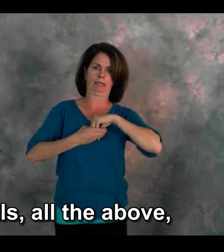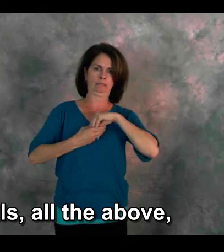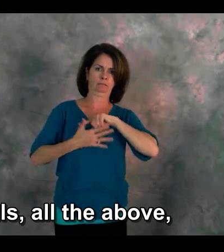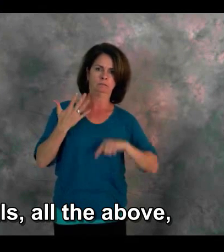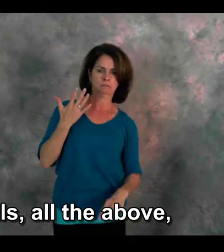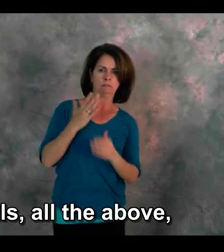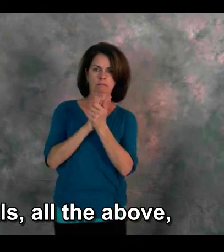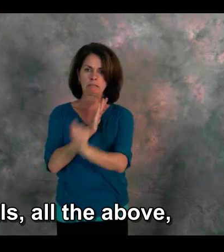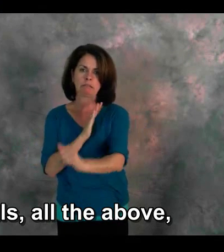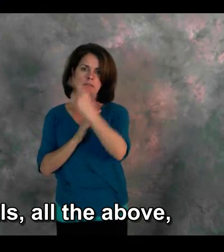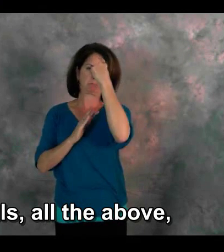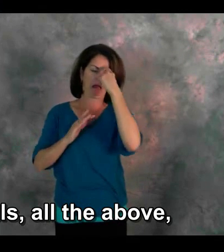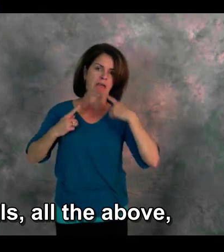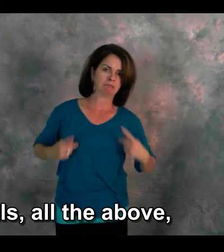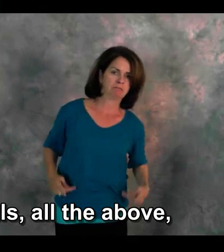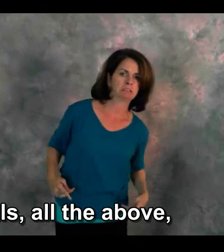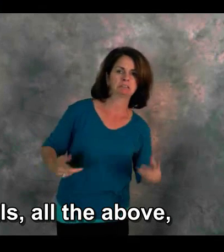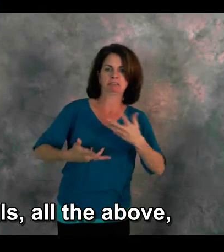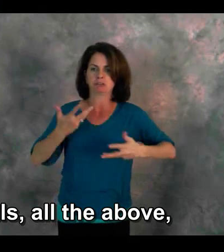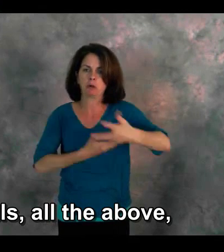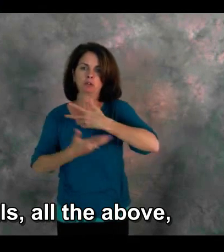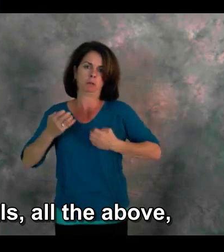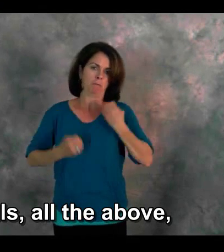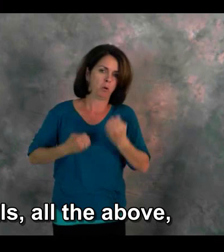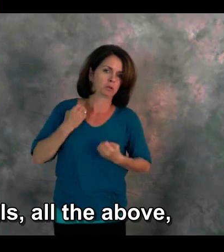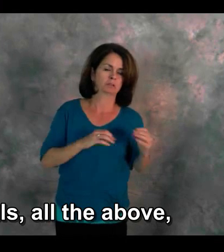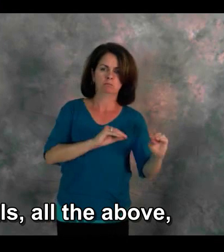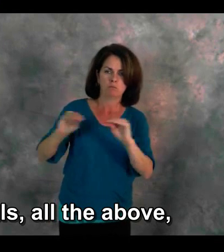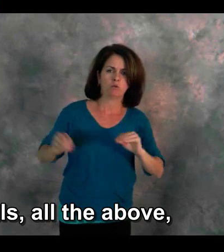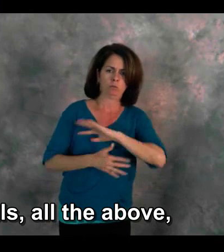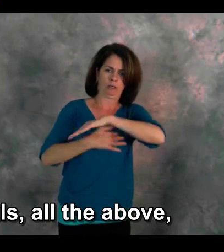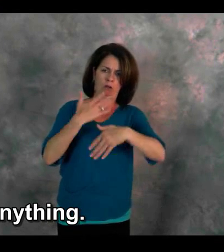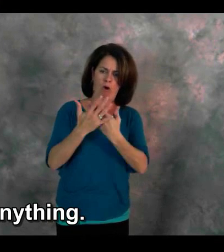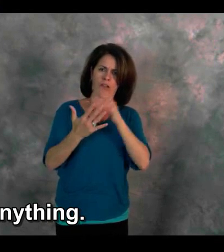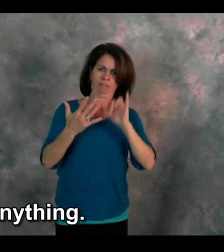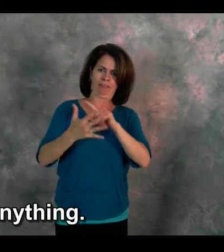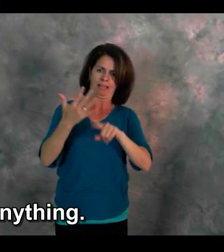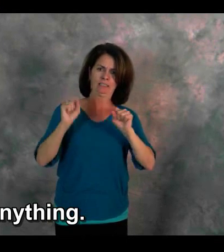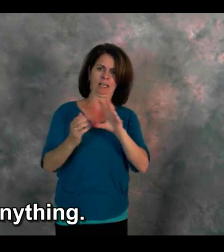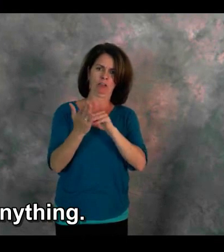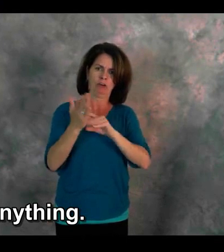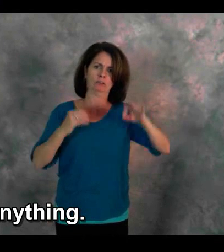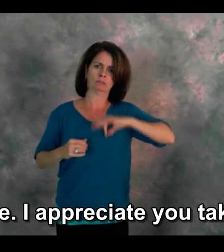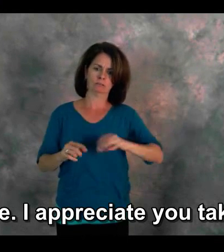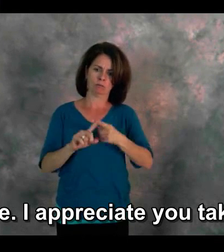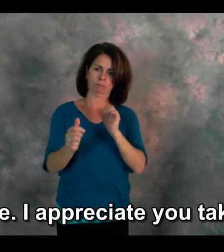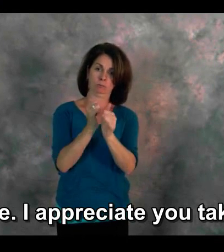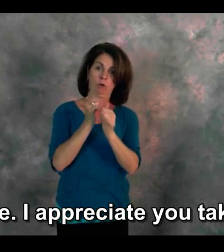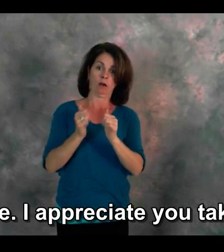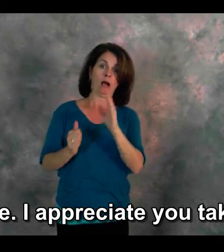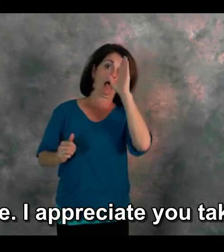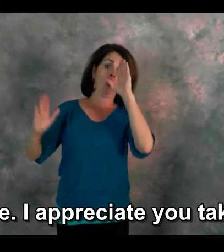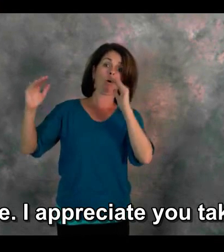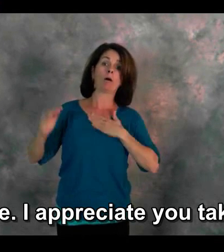and general, you know, social skills, all of the above, motor skills, anything. So I hope this